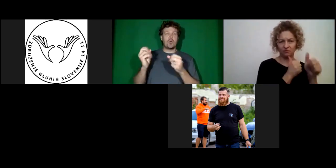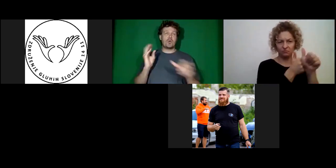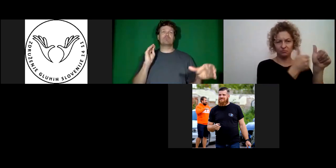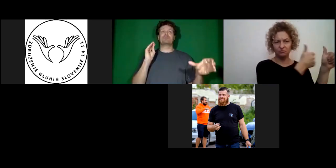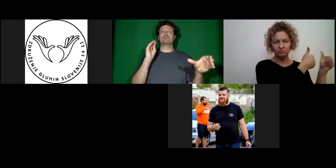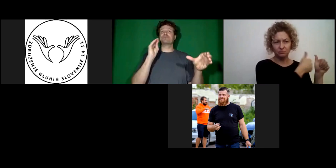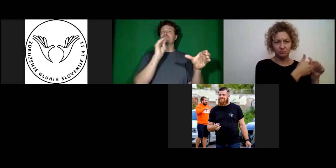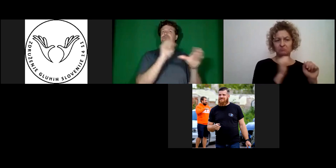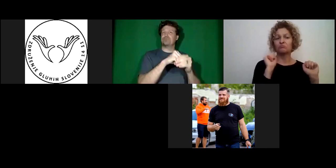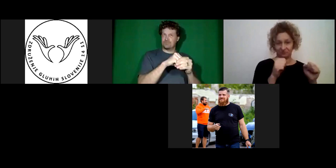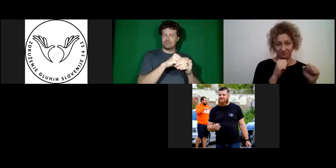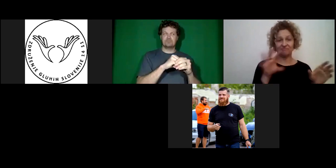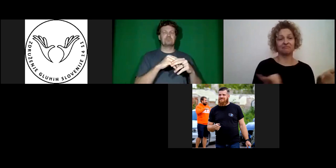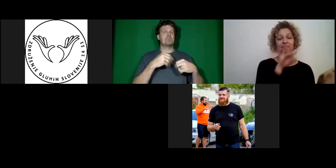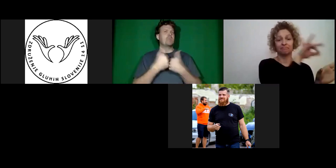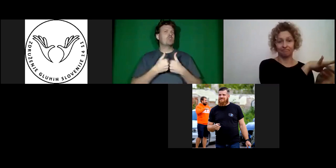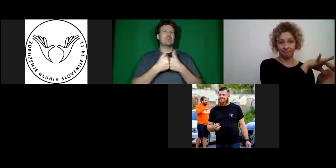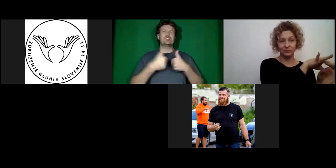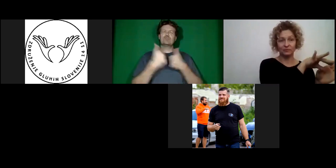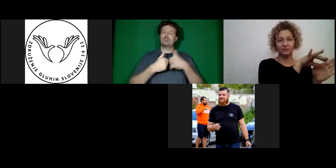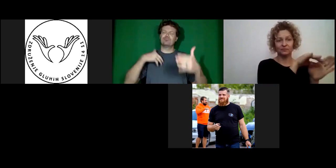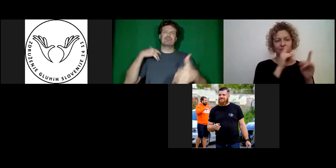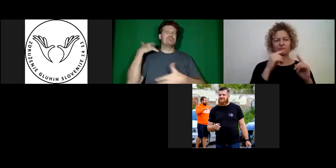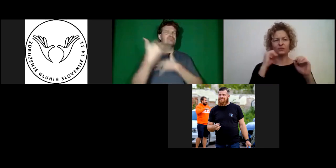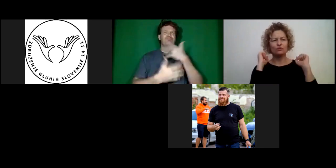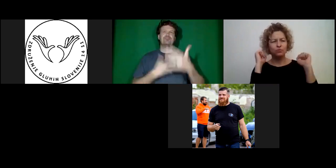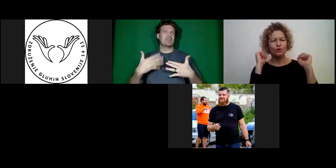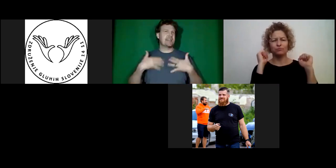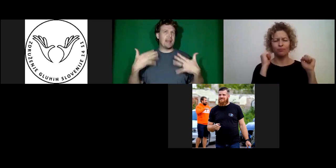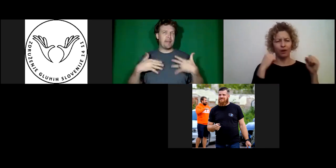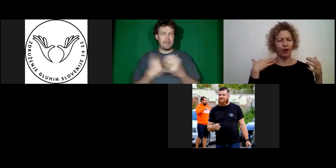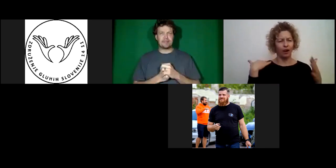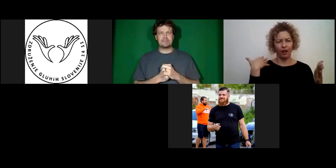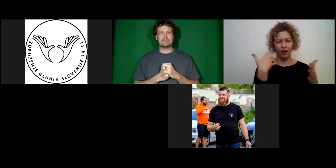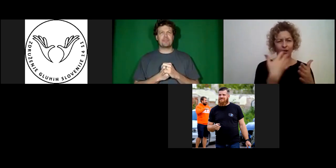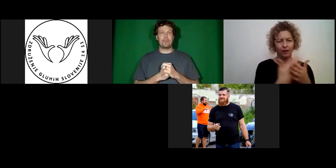possible for a deaf player to join a hearing basketball team. So I did.